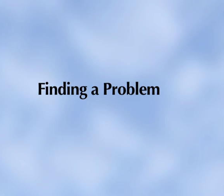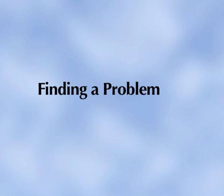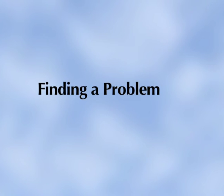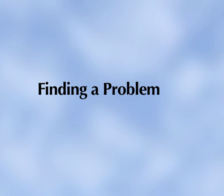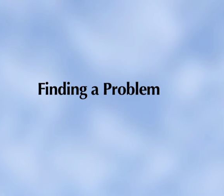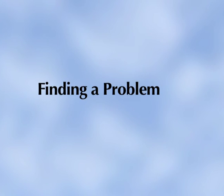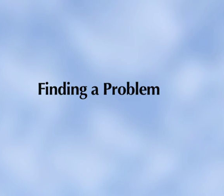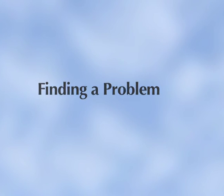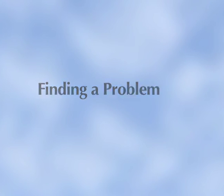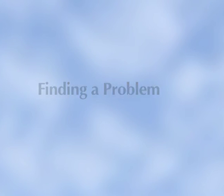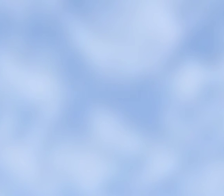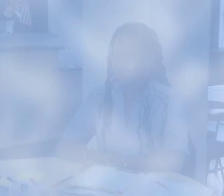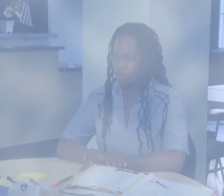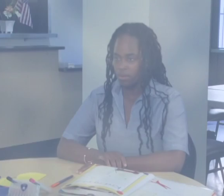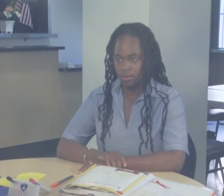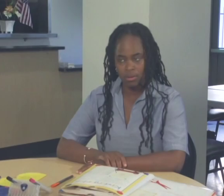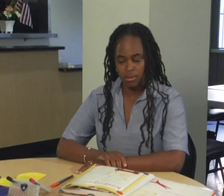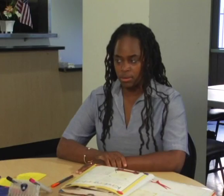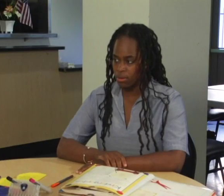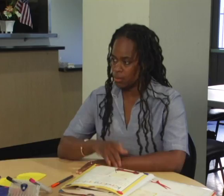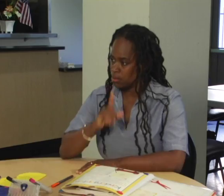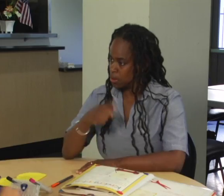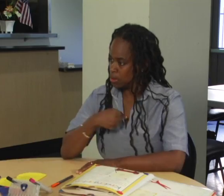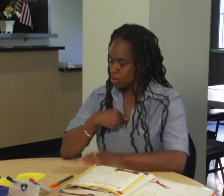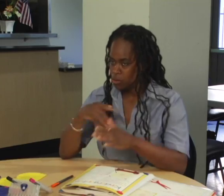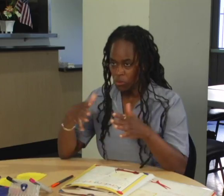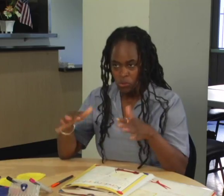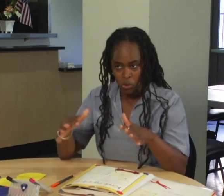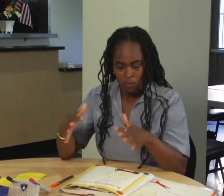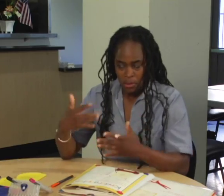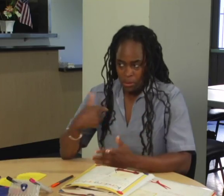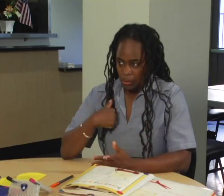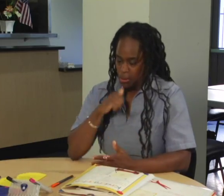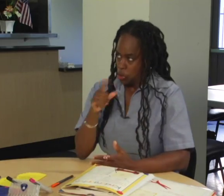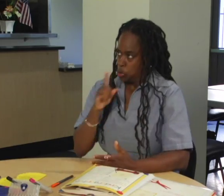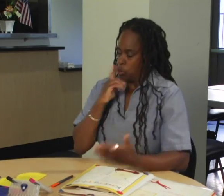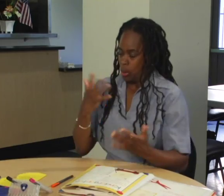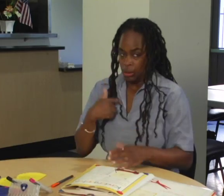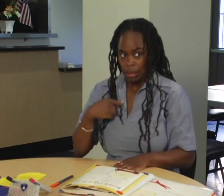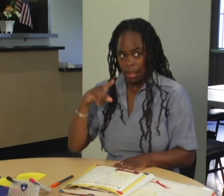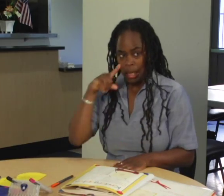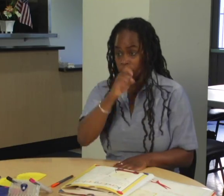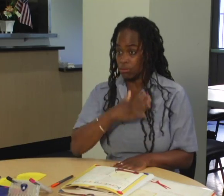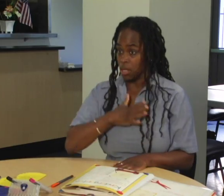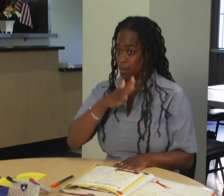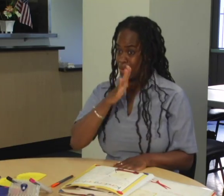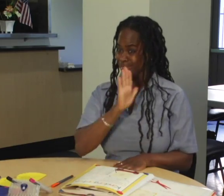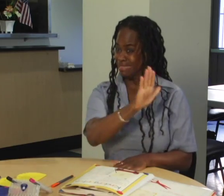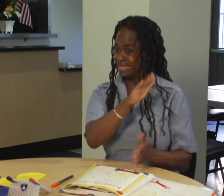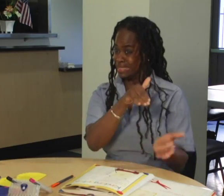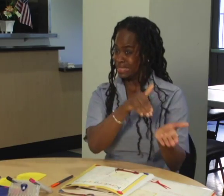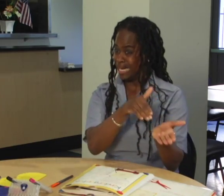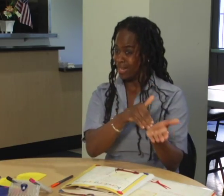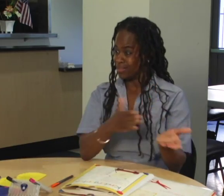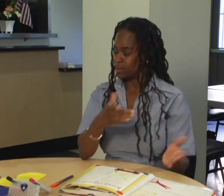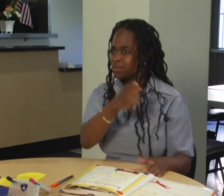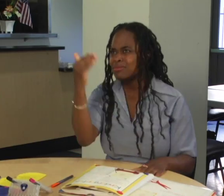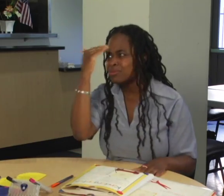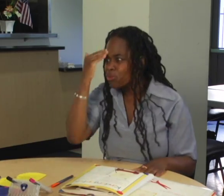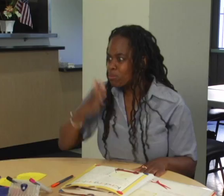You know, I'm really nervous about all this. I'm really not sure what to even ask my mom's doctor.